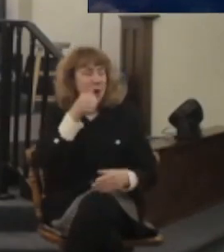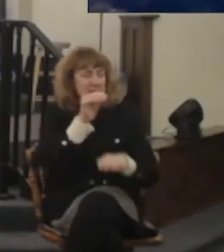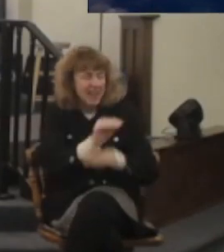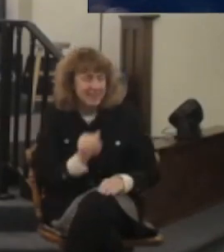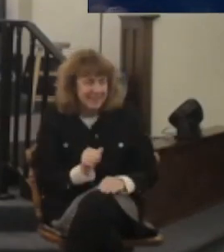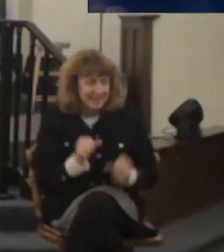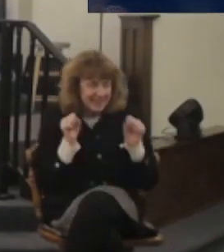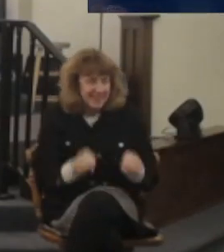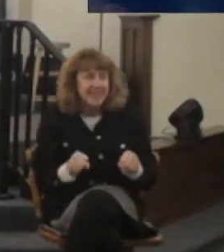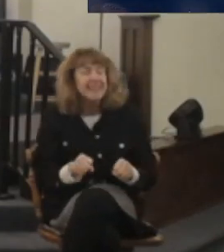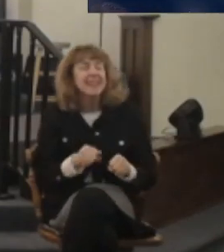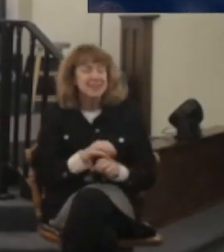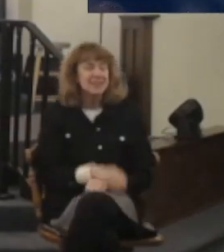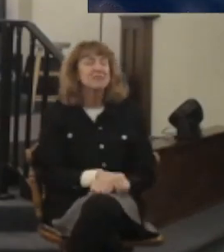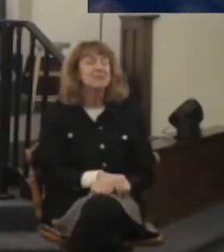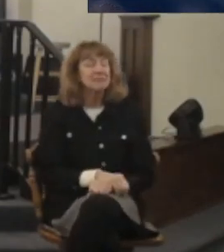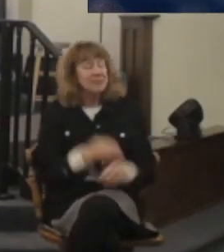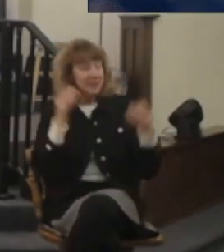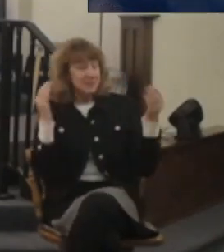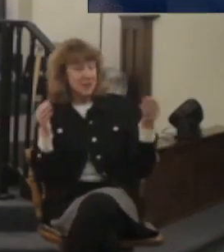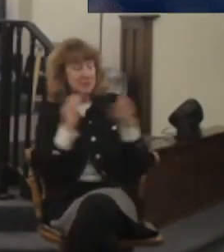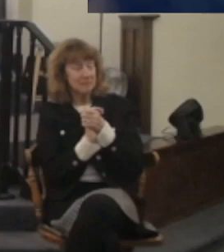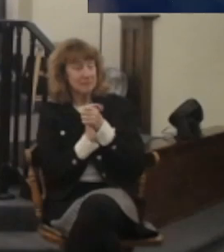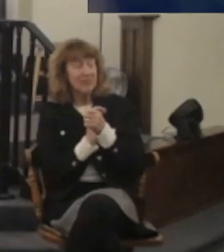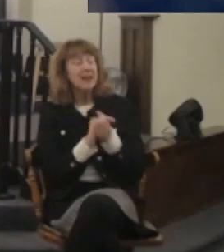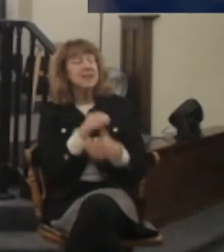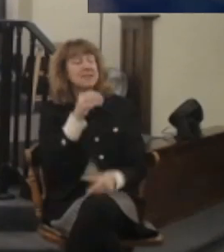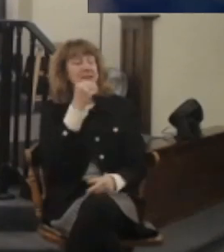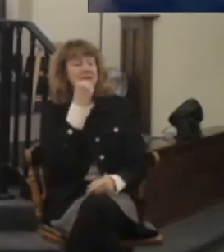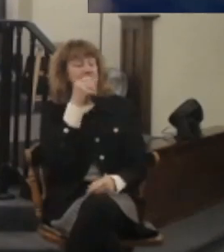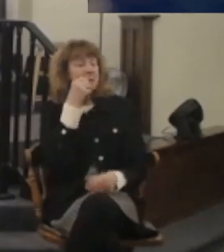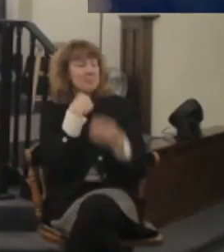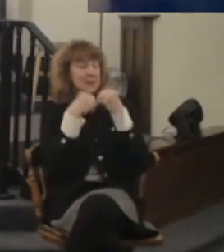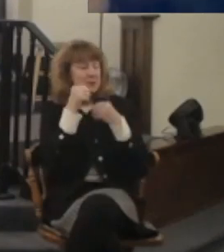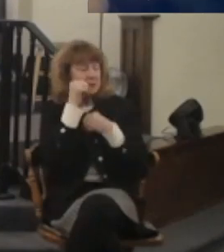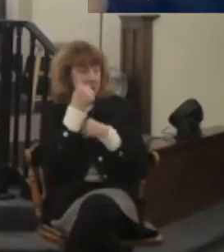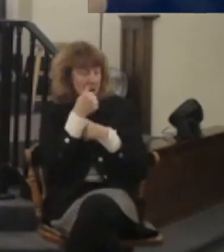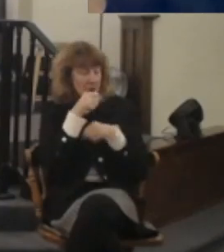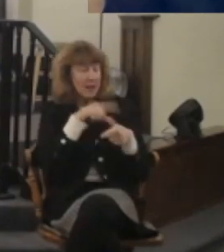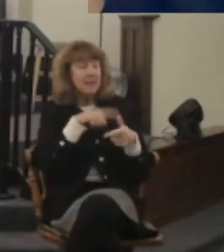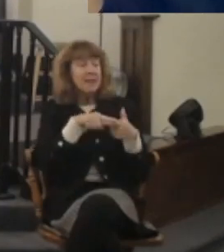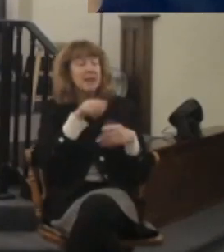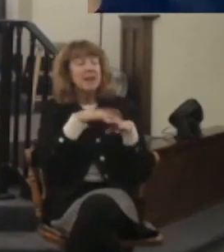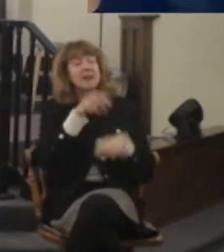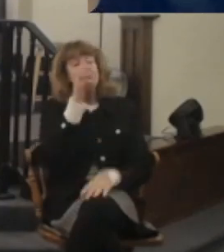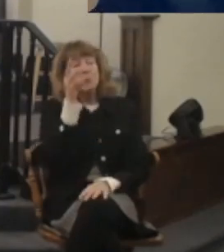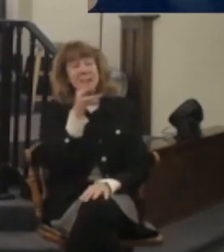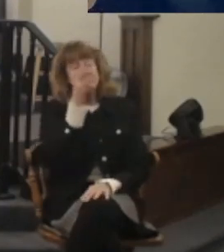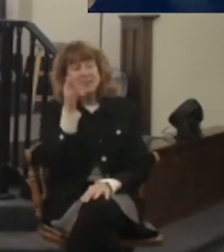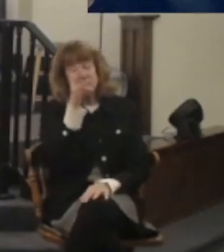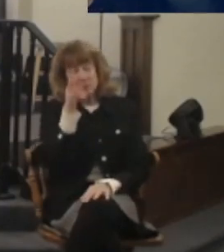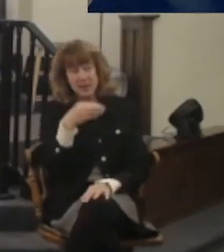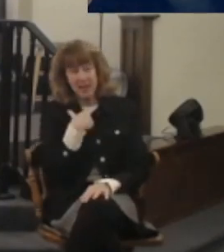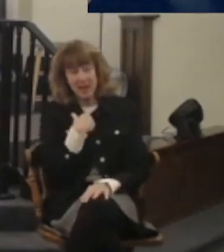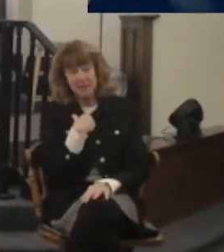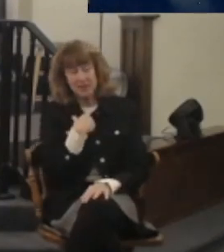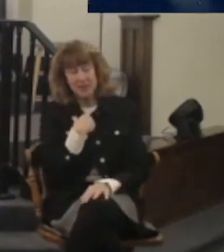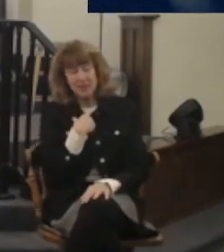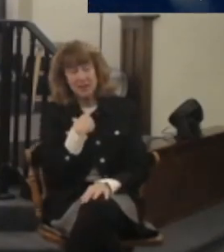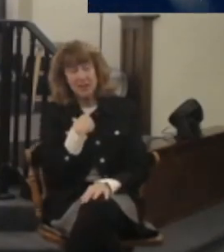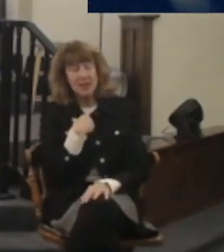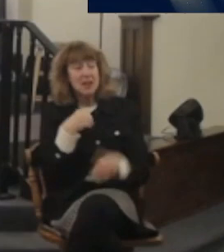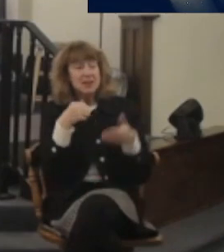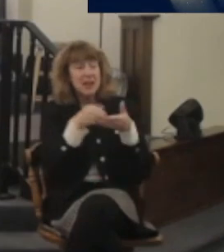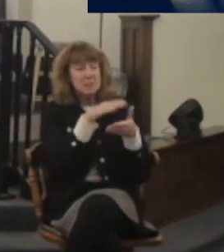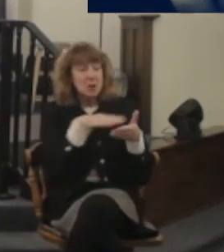work. Let me put it like that. So anyways, that's the pantry tomorrow. But also on Wednesday, we have our neighborhood